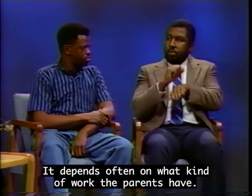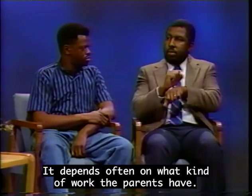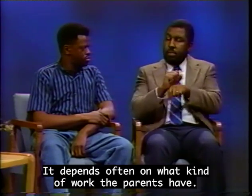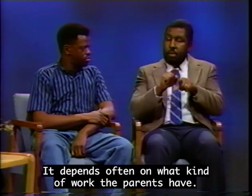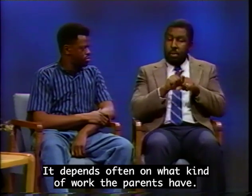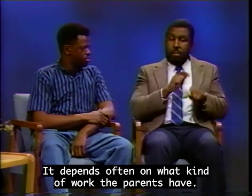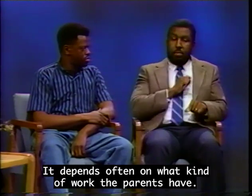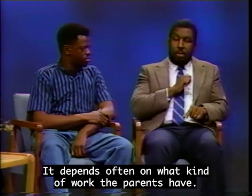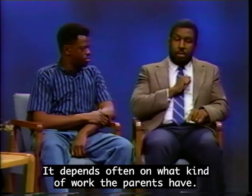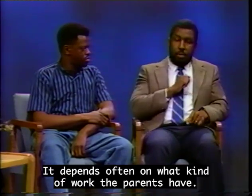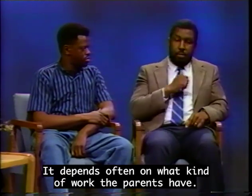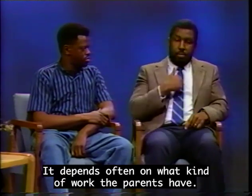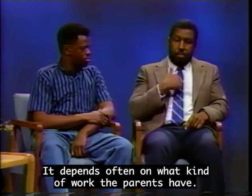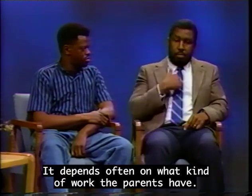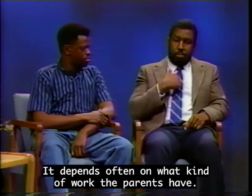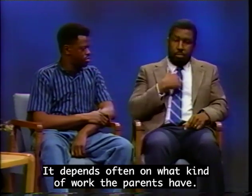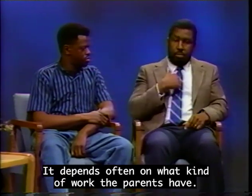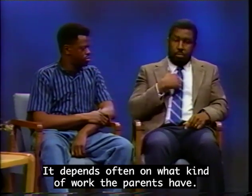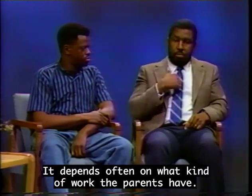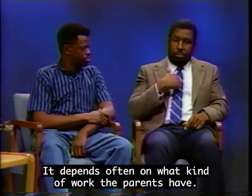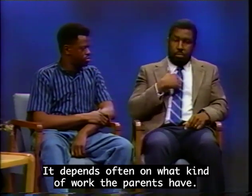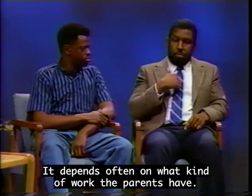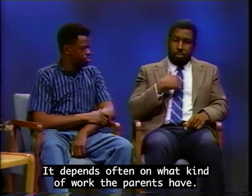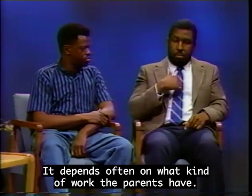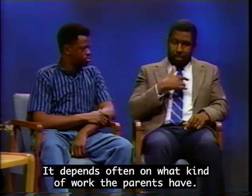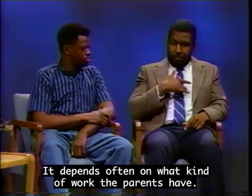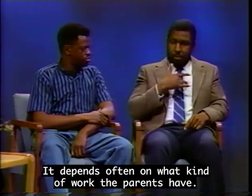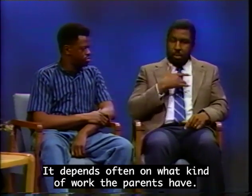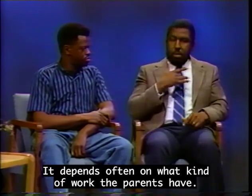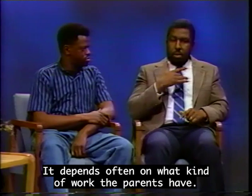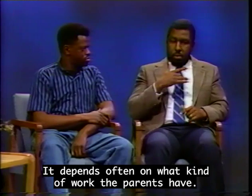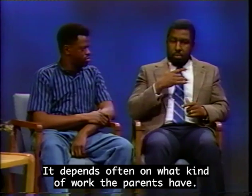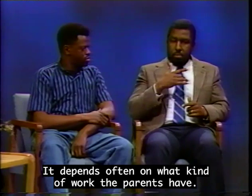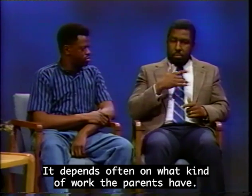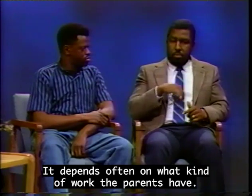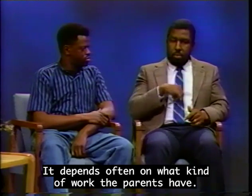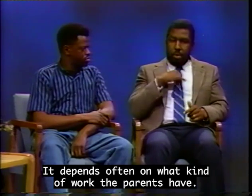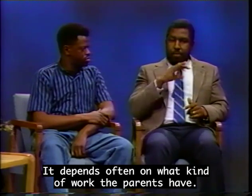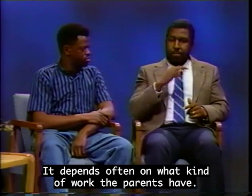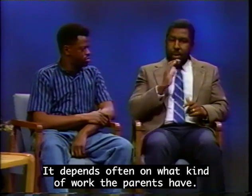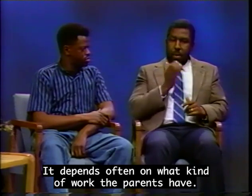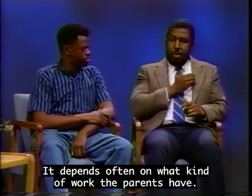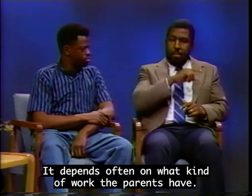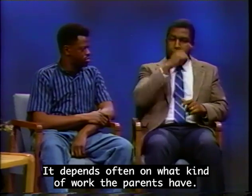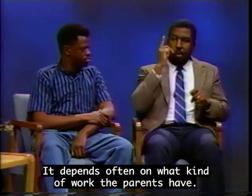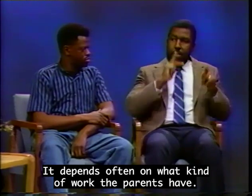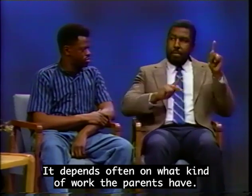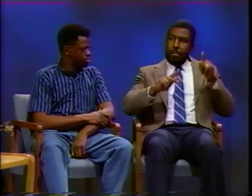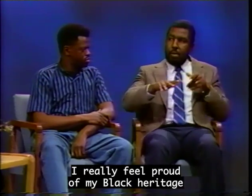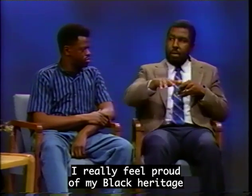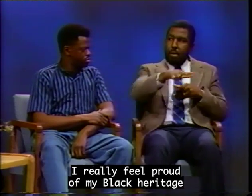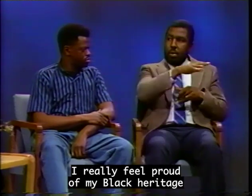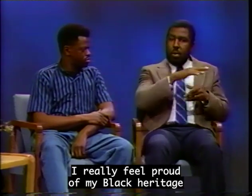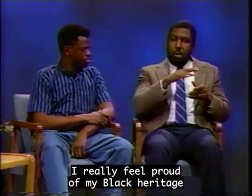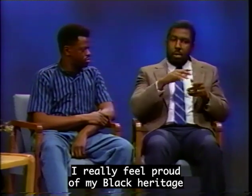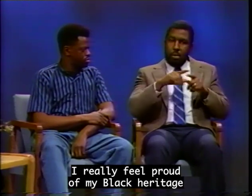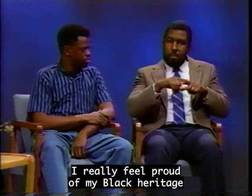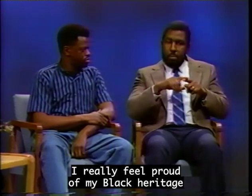It depends often on what kind of work the parents have. I really feel proud of my